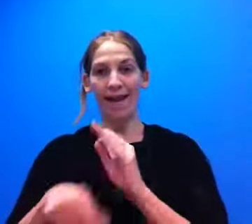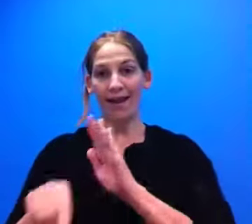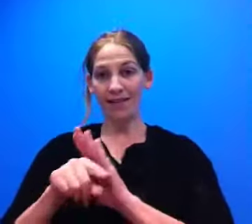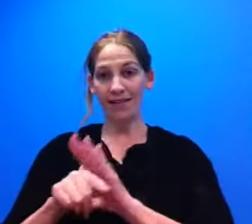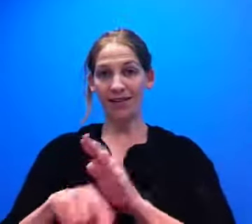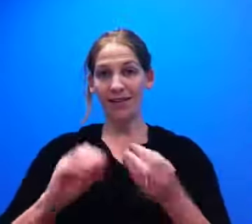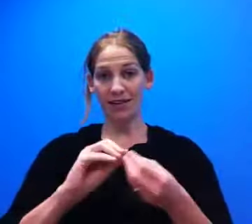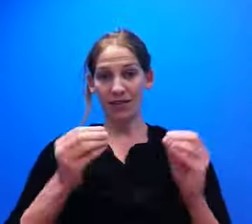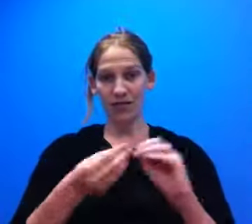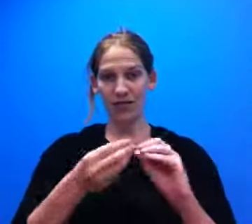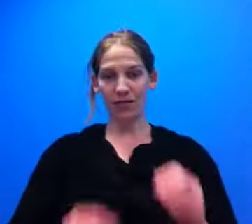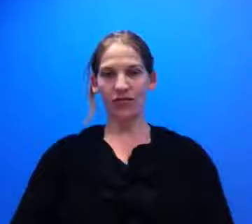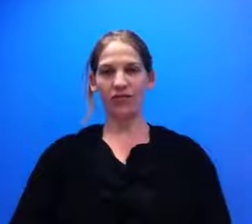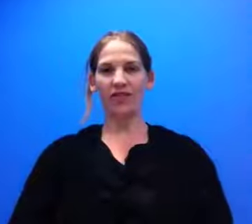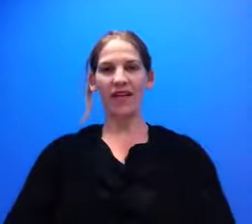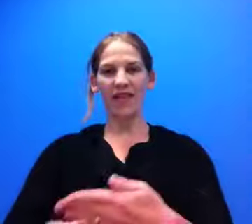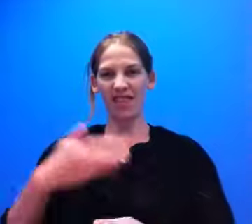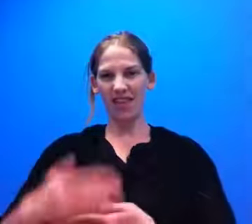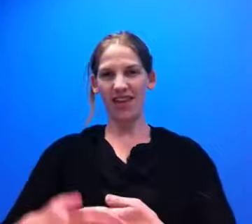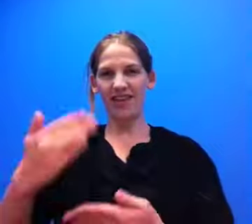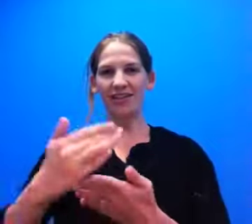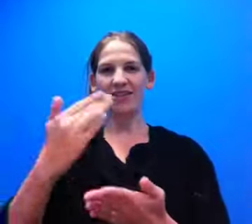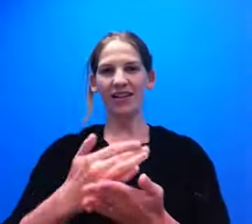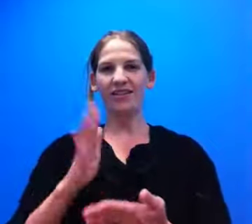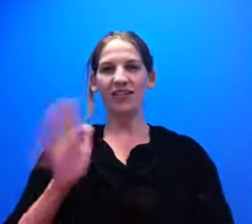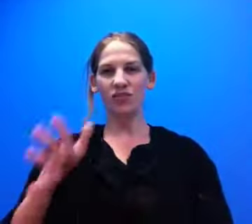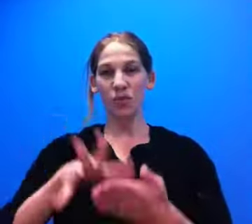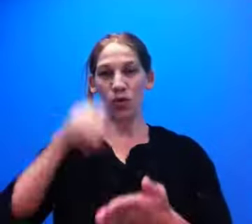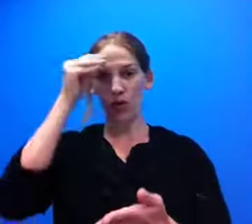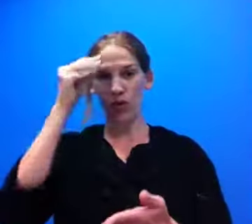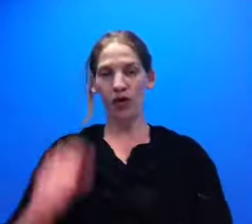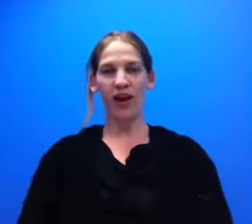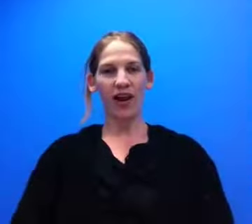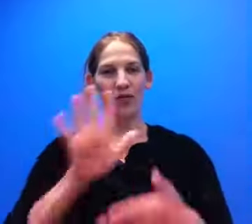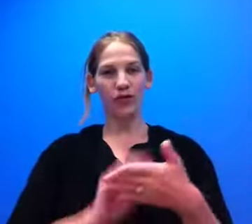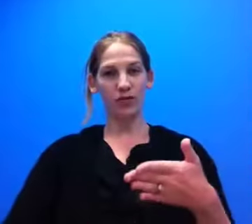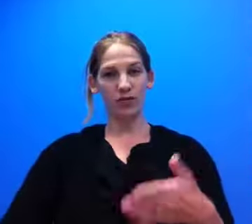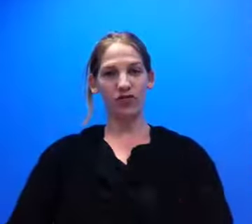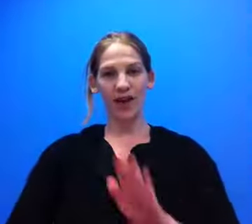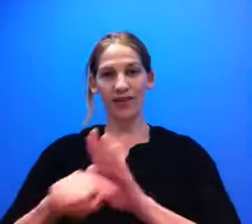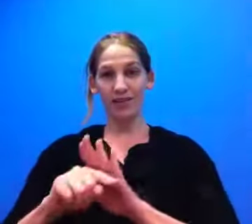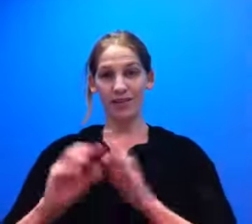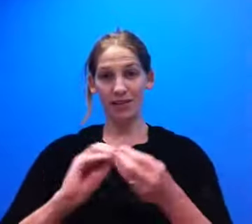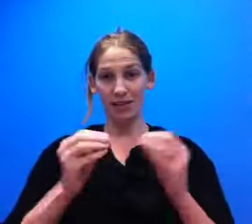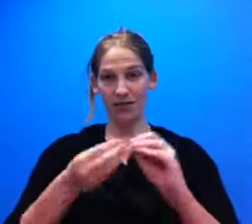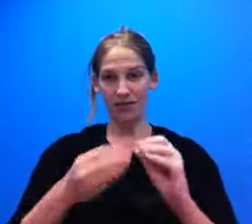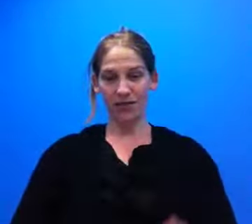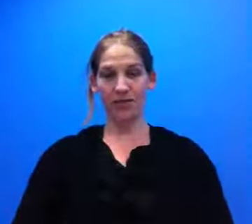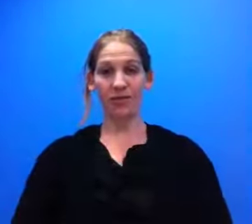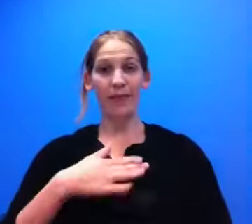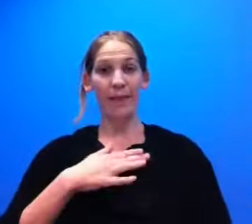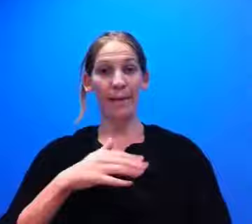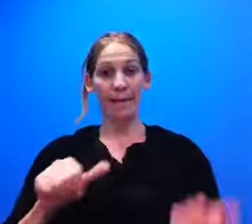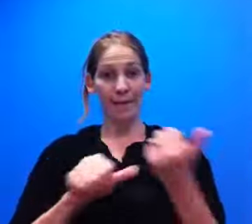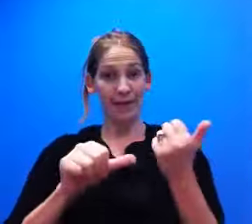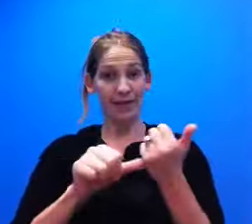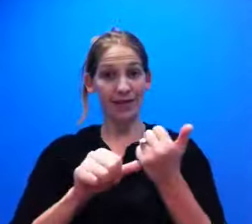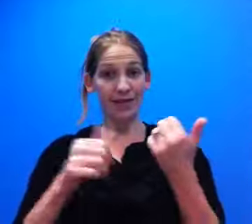out, and that is Charlie. So let's see what's Charlie up to. What's he doing? Hey Charlie, how's it